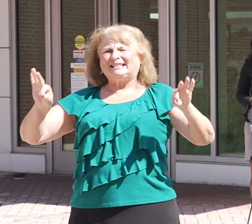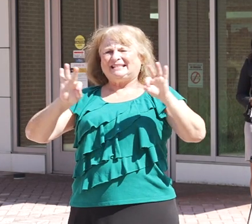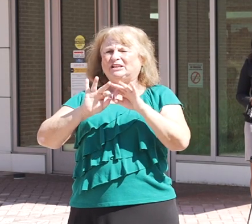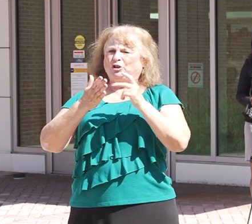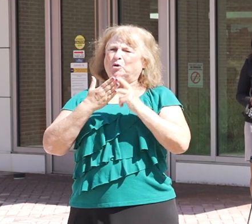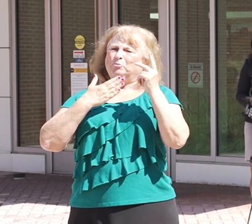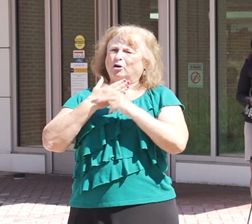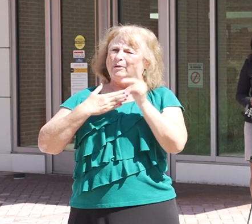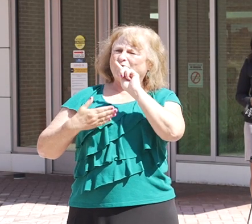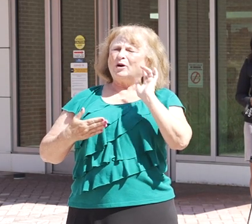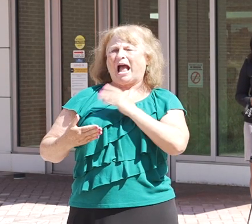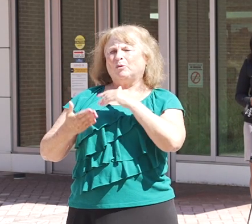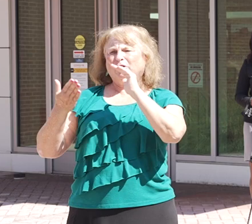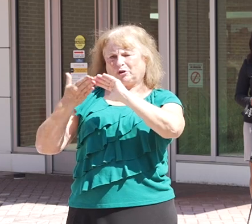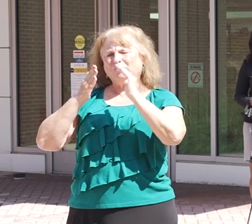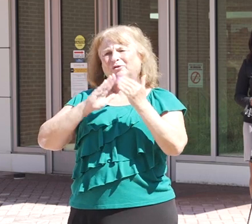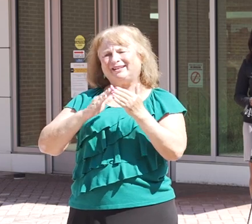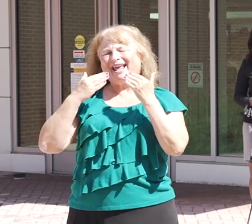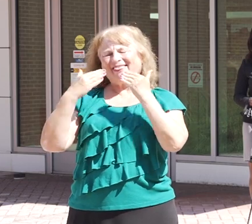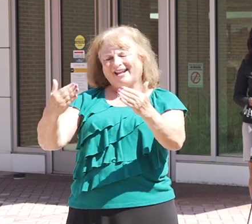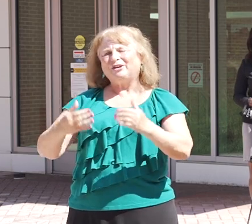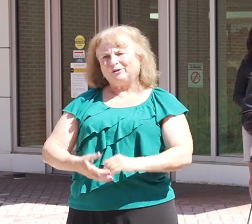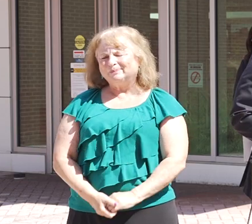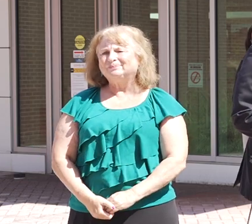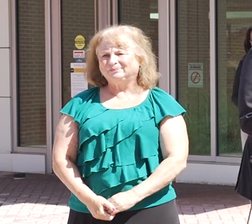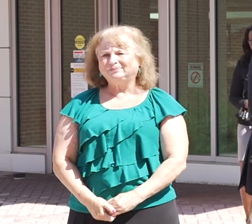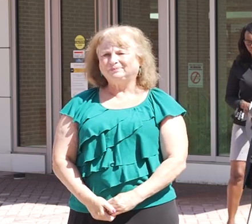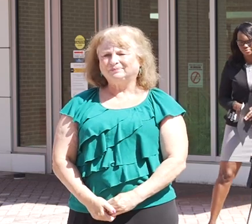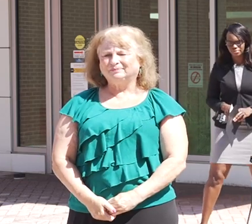program for our community. Thank you.